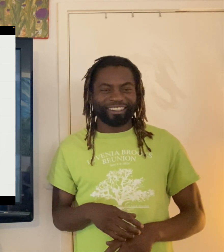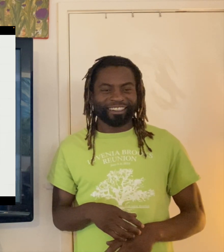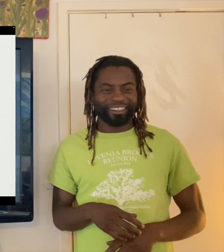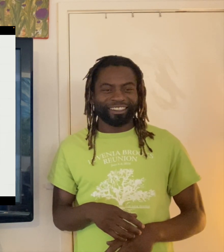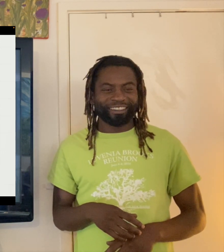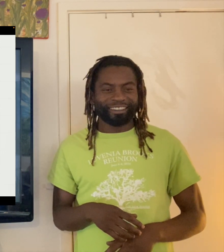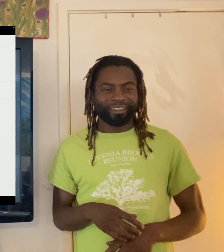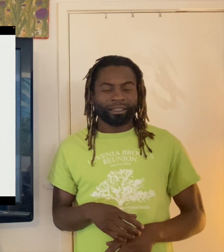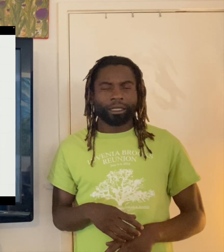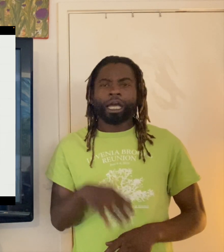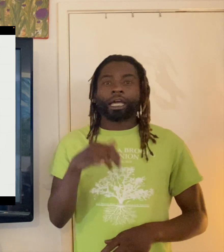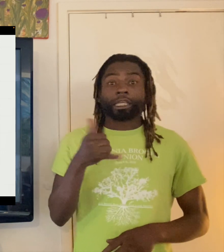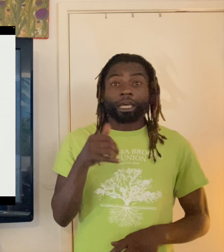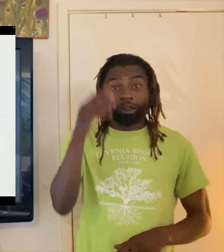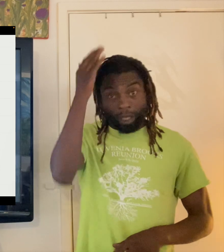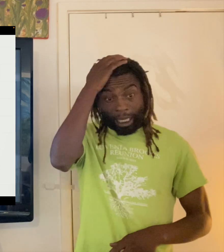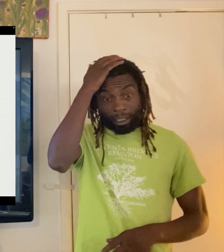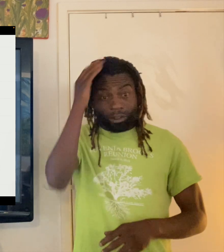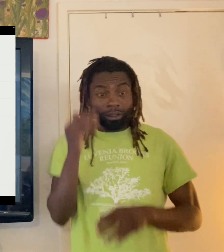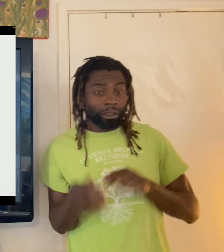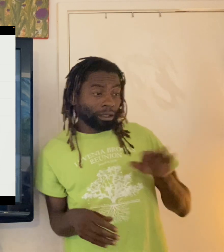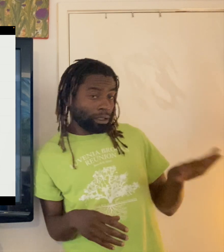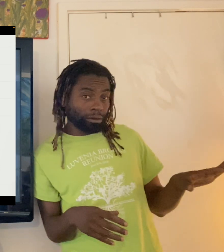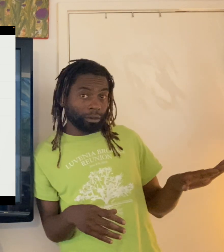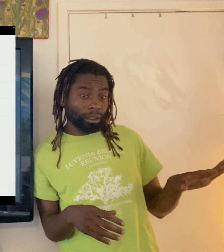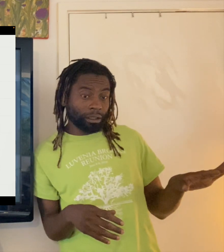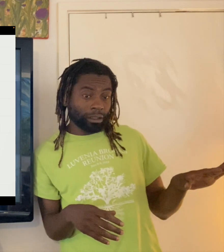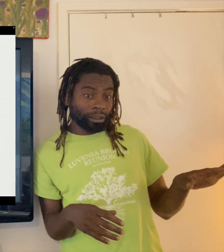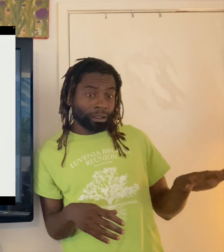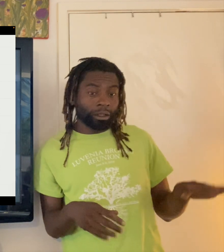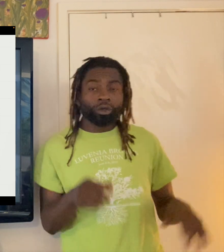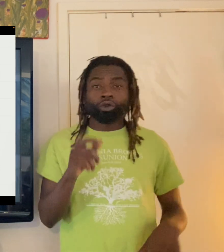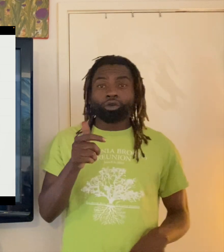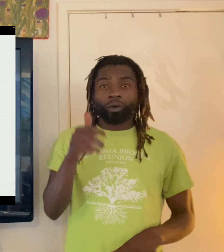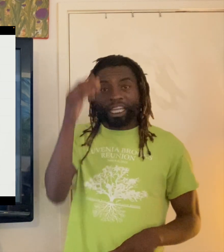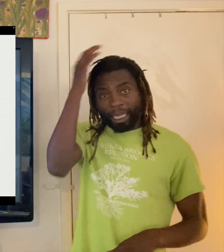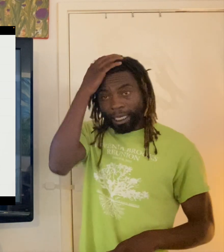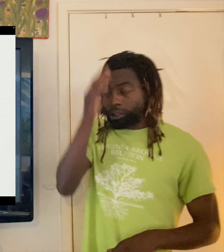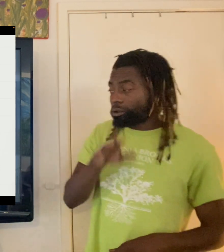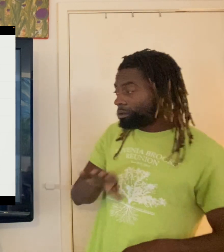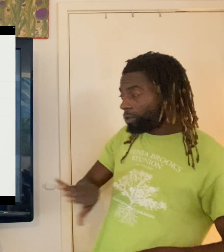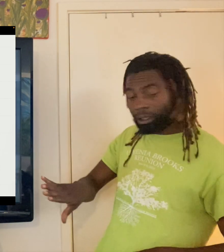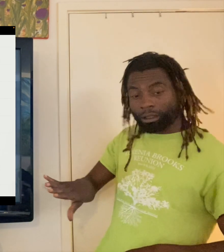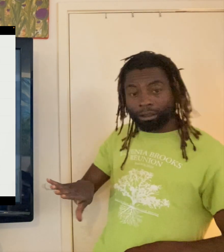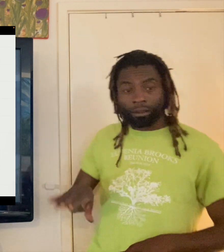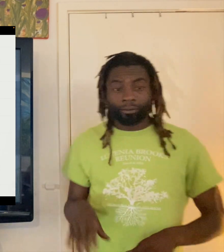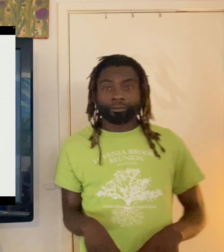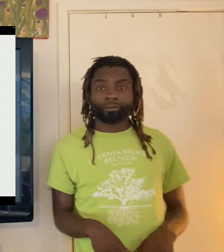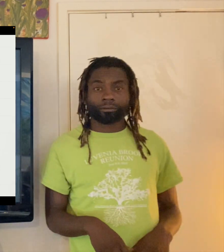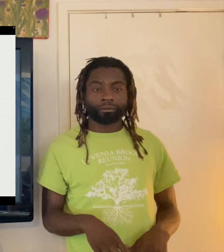Now, let's have all of the apples with yellow hats go over here, and all of the apples